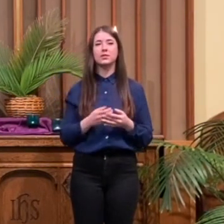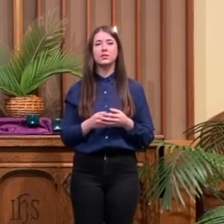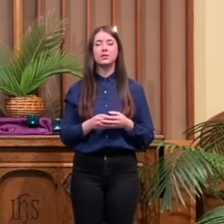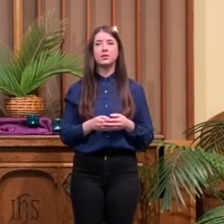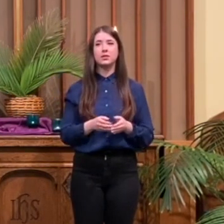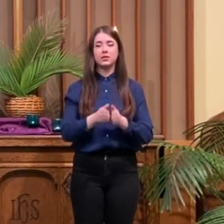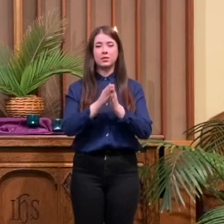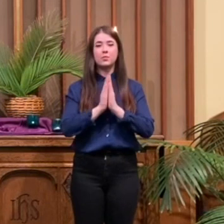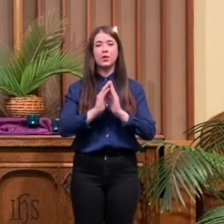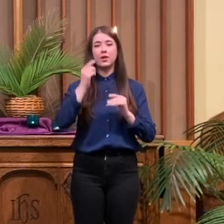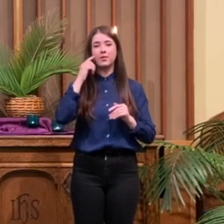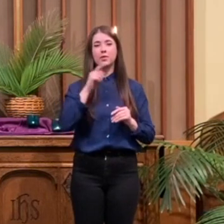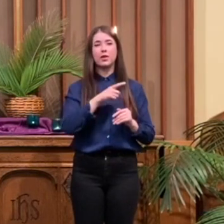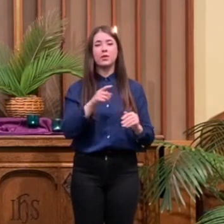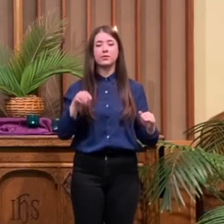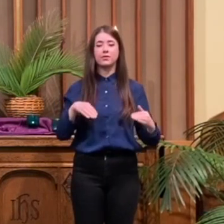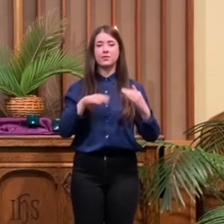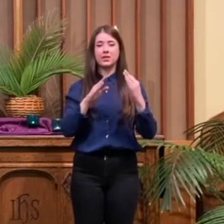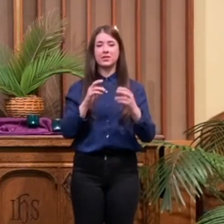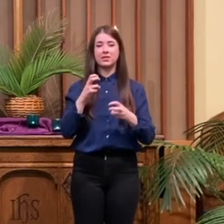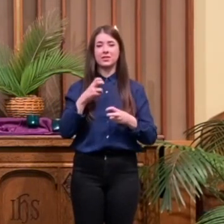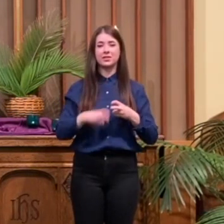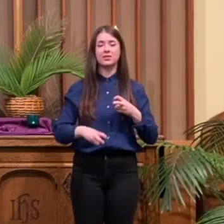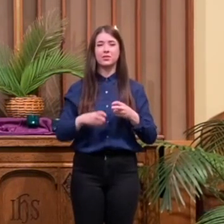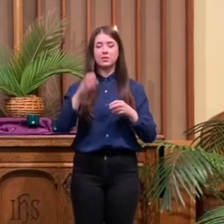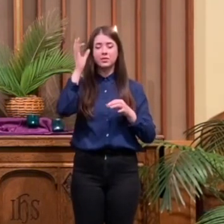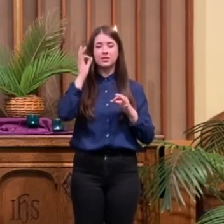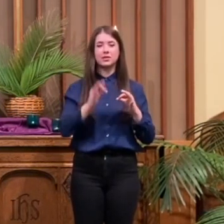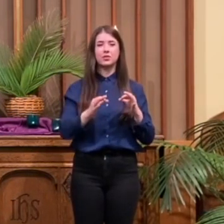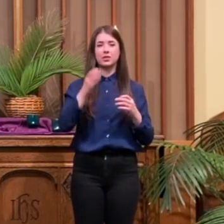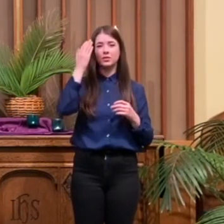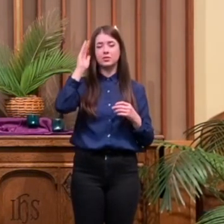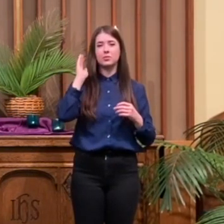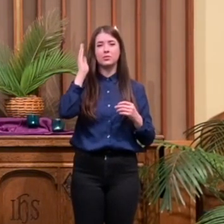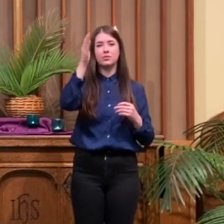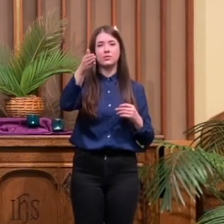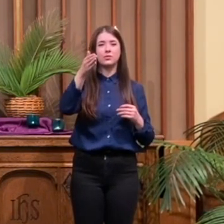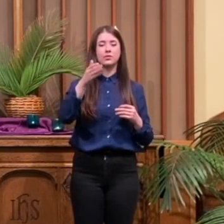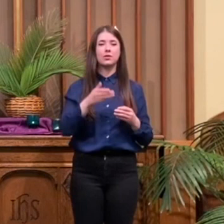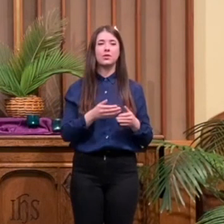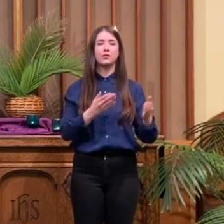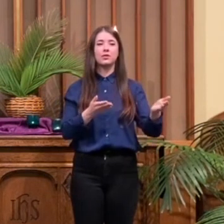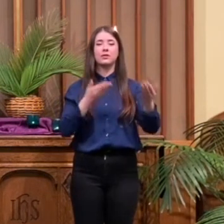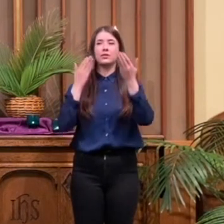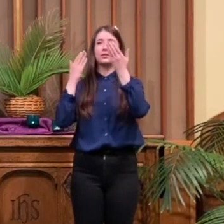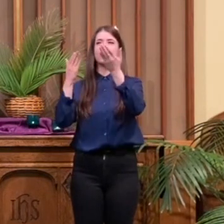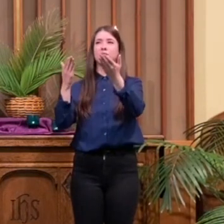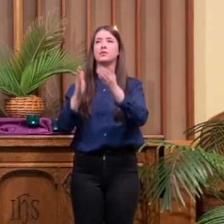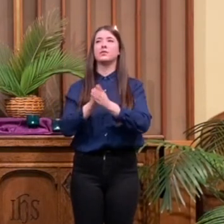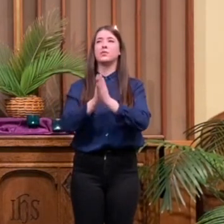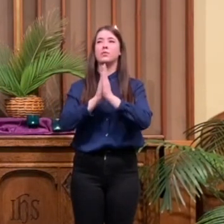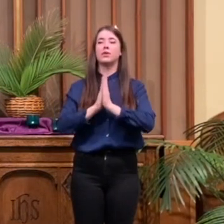we pray for those who are facing difficult decisions and uncertain futures. We lift them up to you in